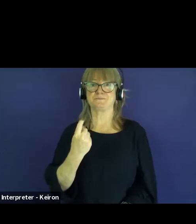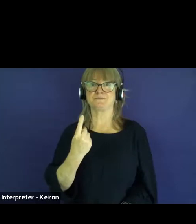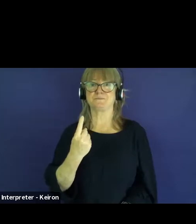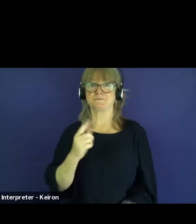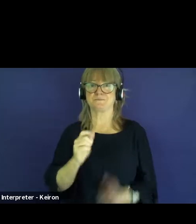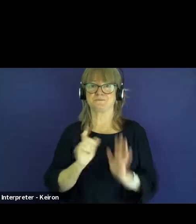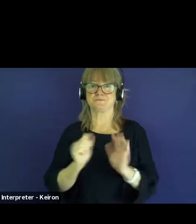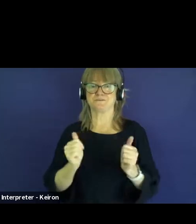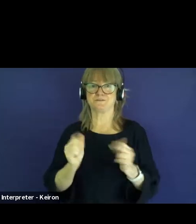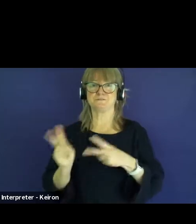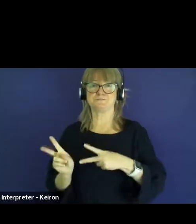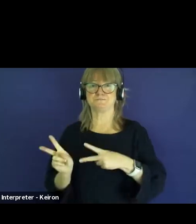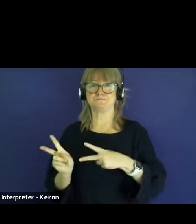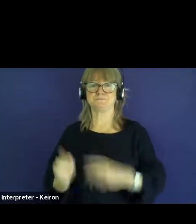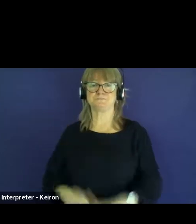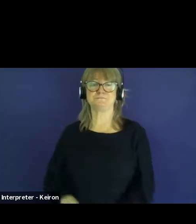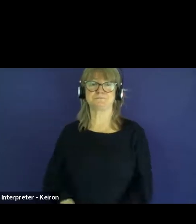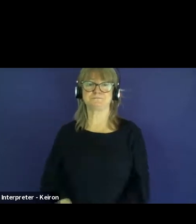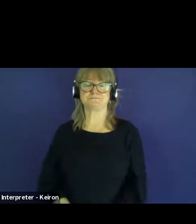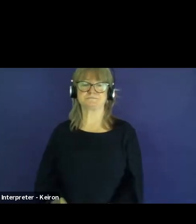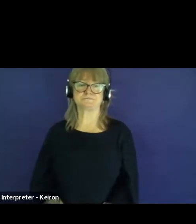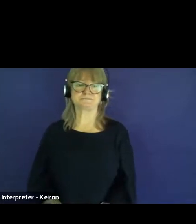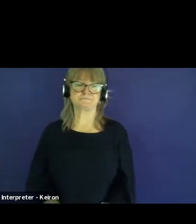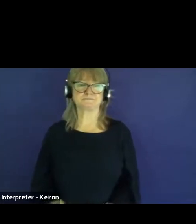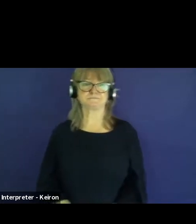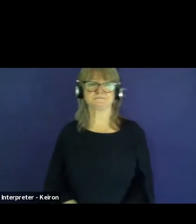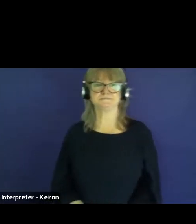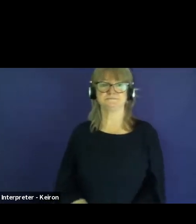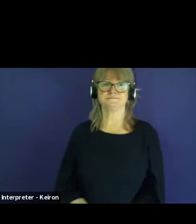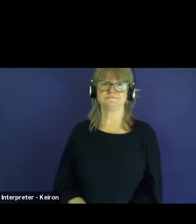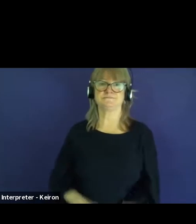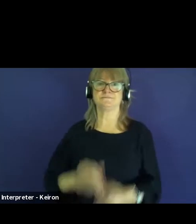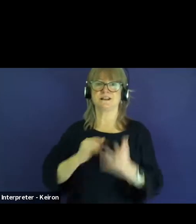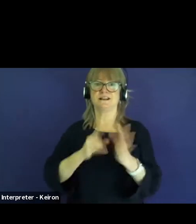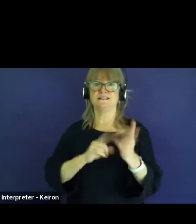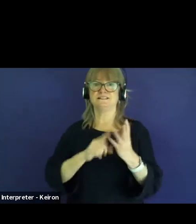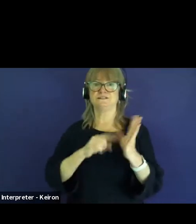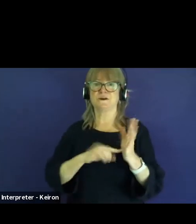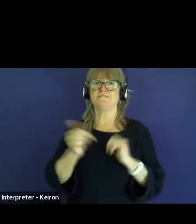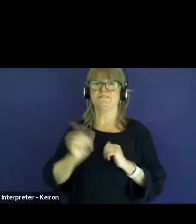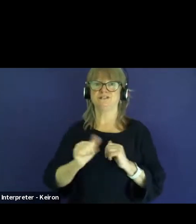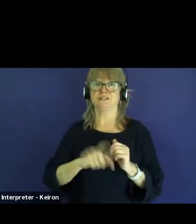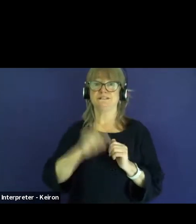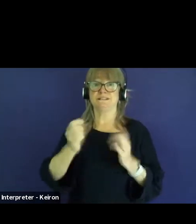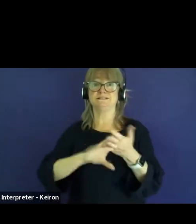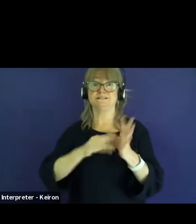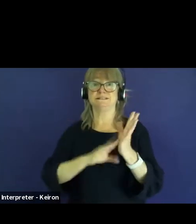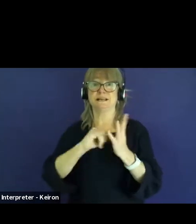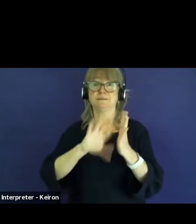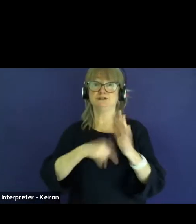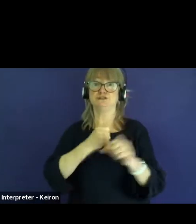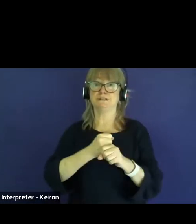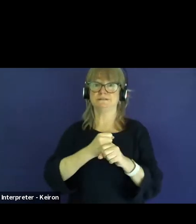3, 2, 1. Nice work, everyone. Squats are done. Our next one is our